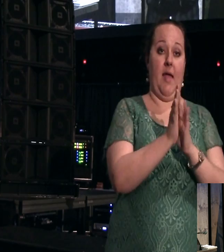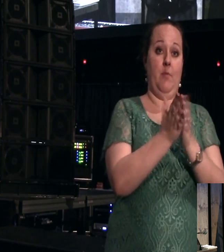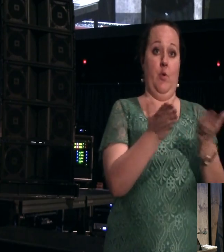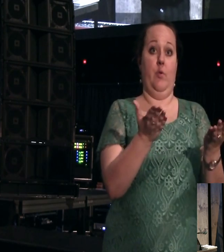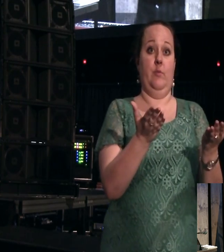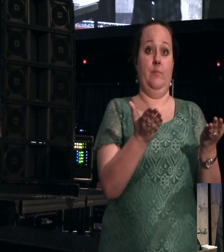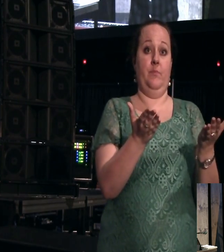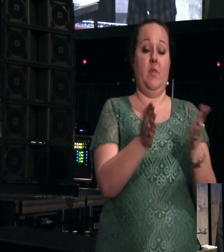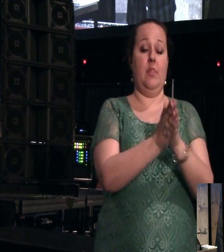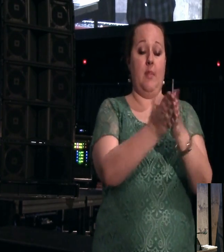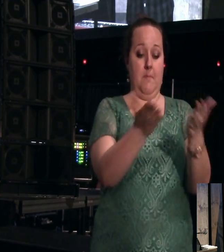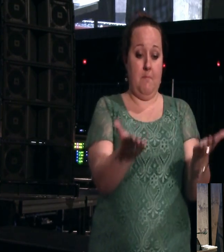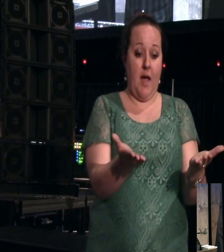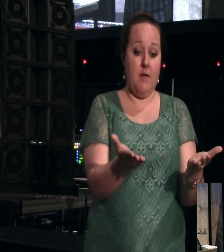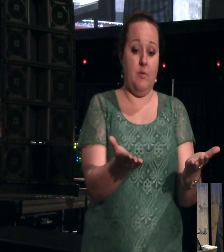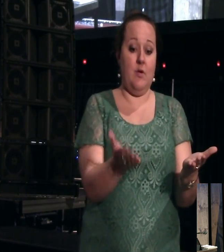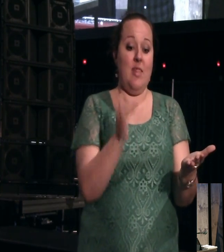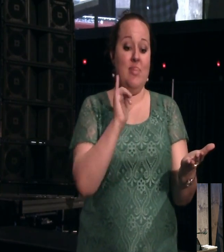his word.